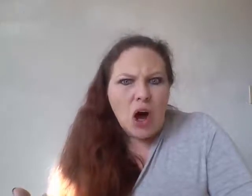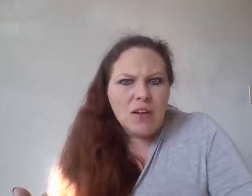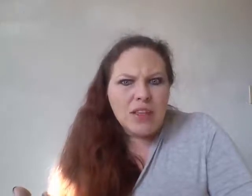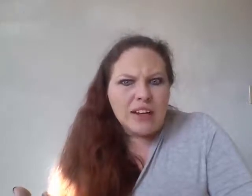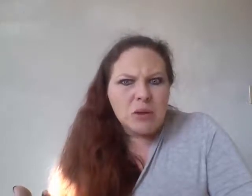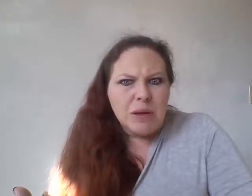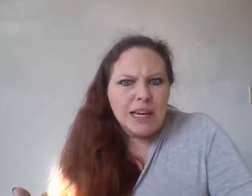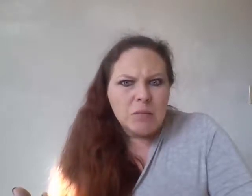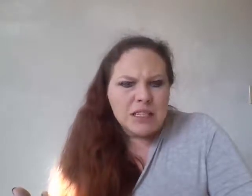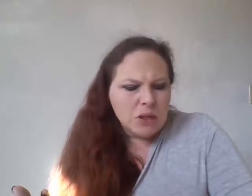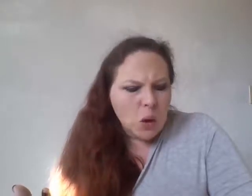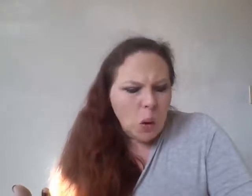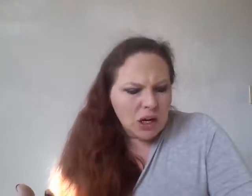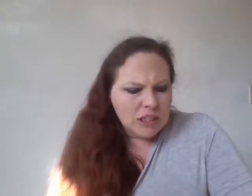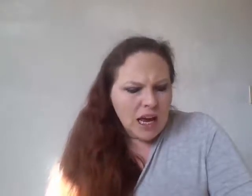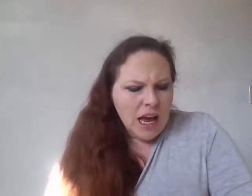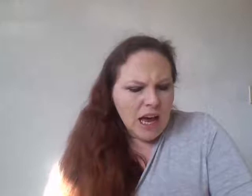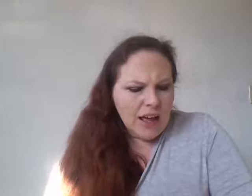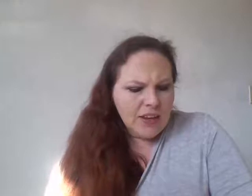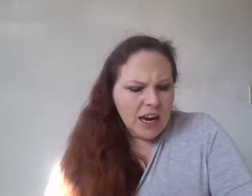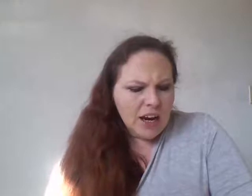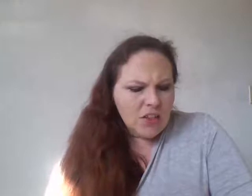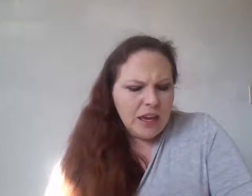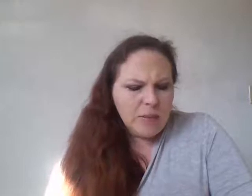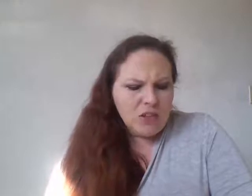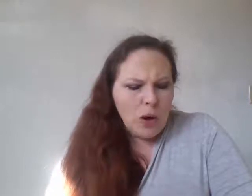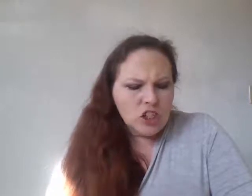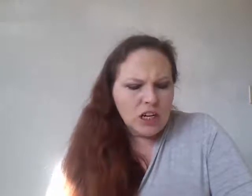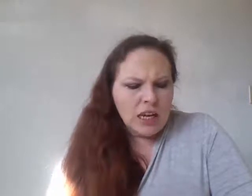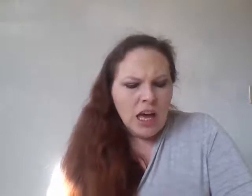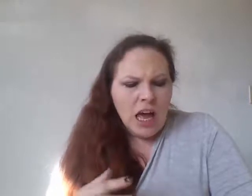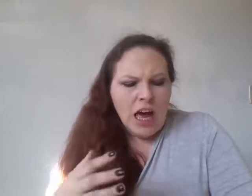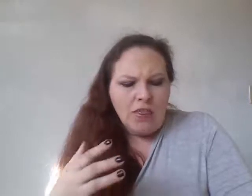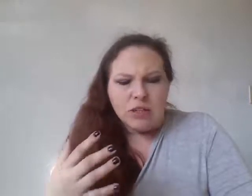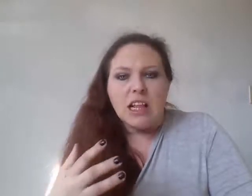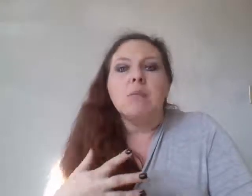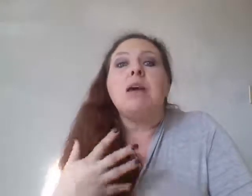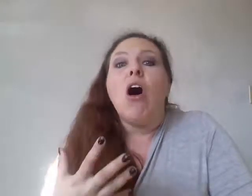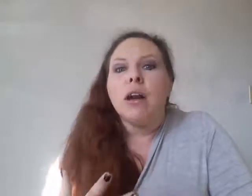All of that should be inadmissible in court. The entire theme of the questioning, they were telling him, be